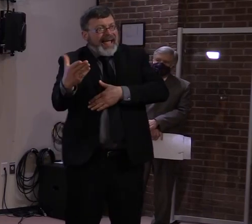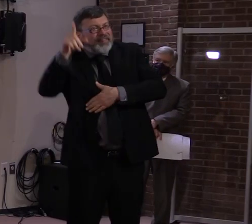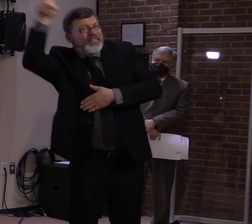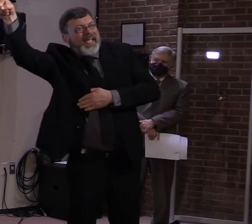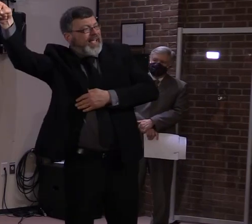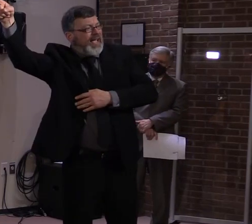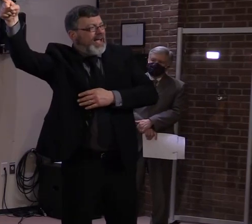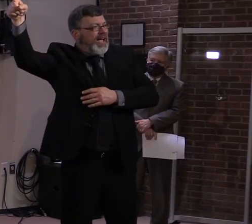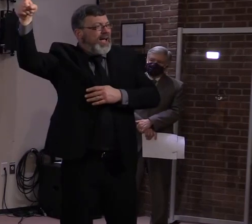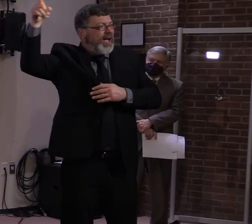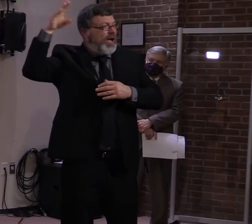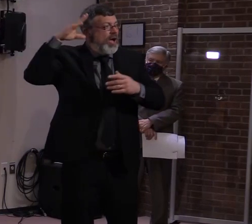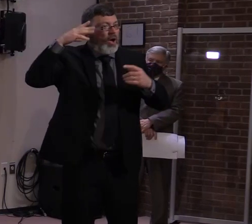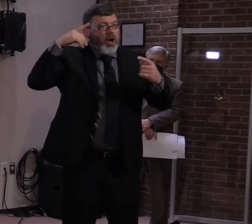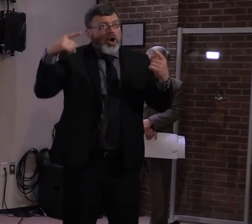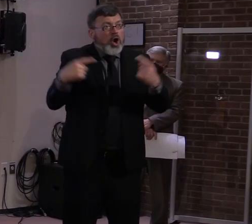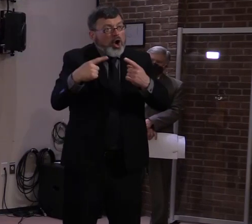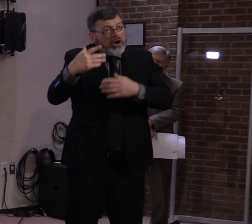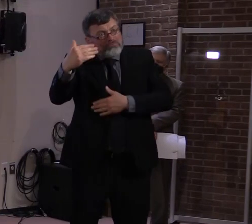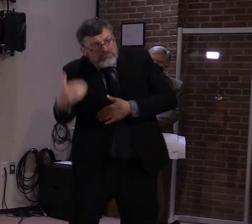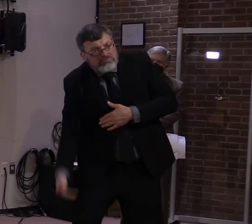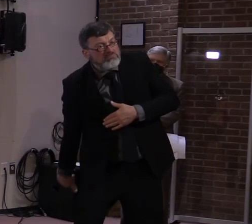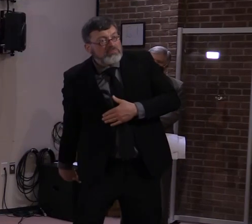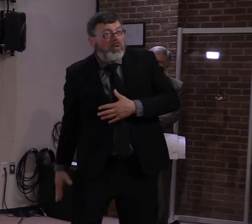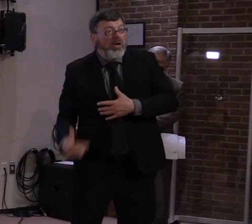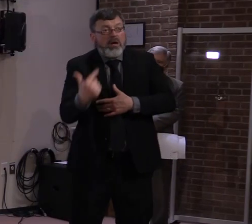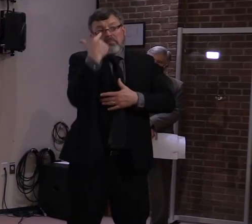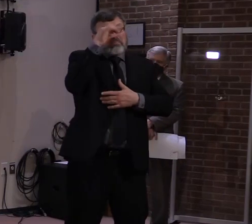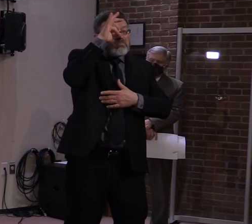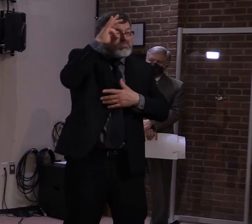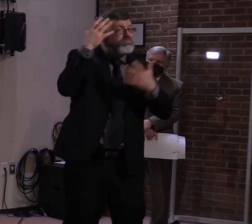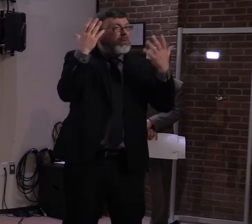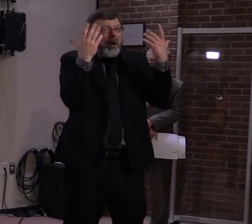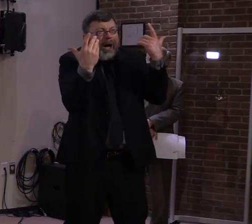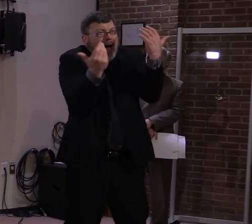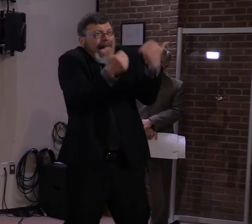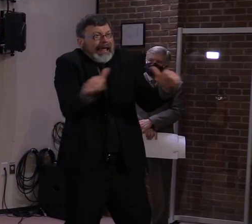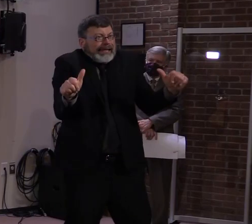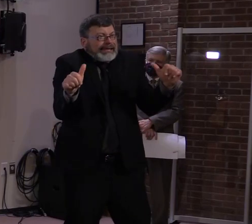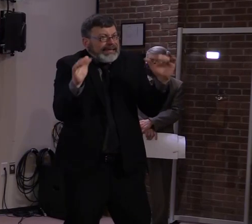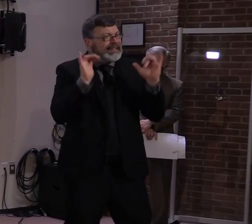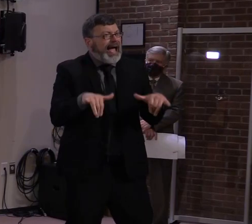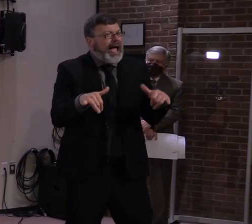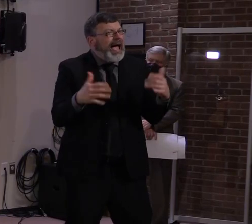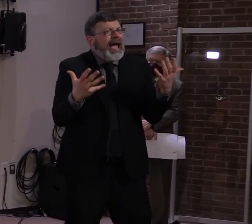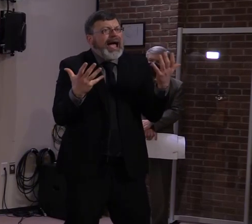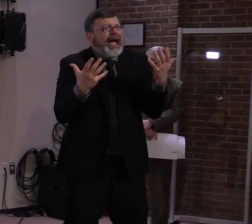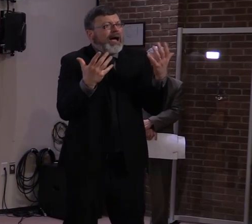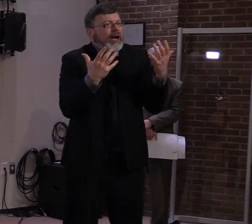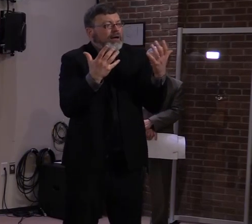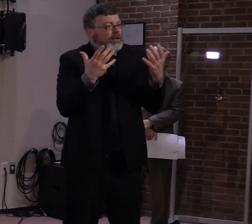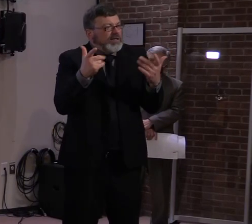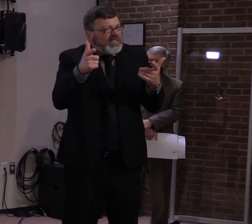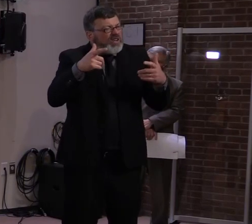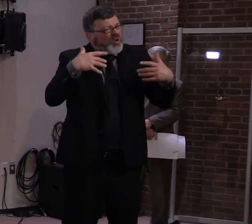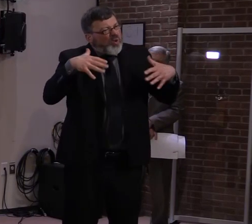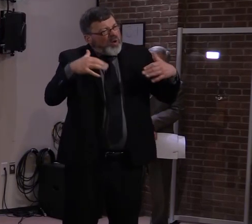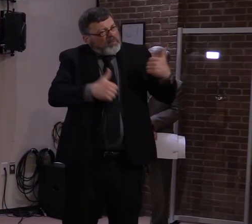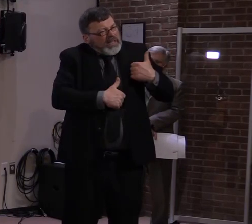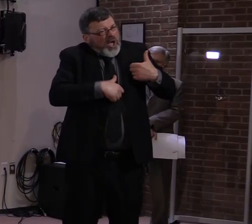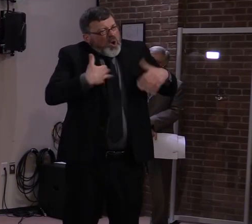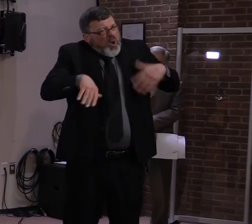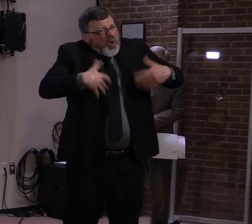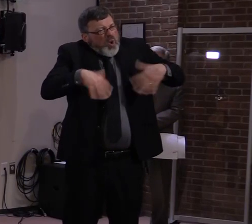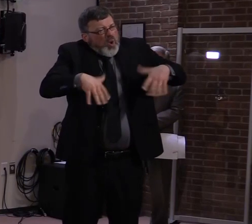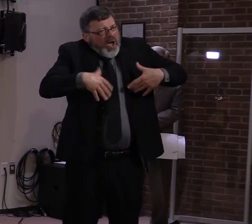back because of death on the battlefield. But they did so willingly. They stepped up